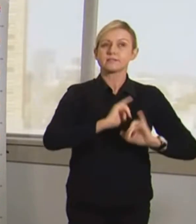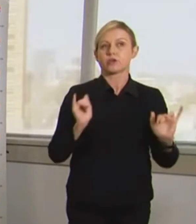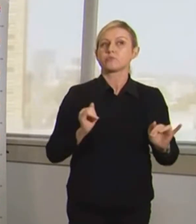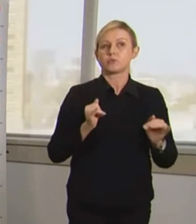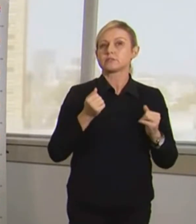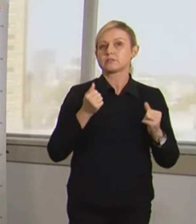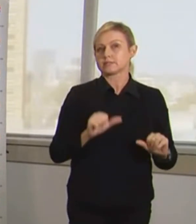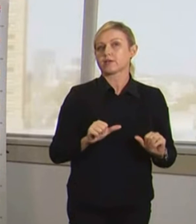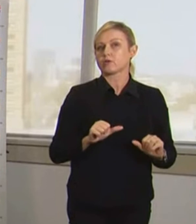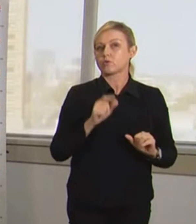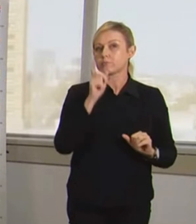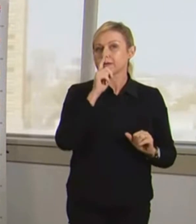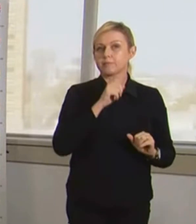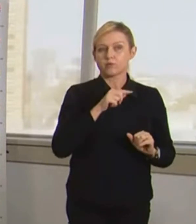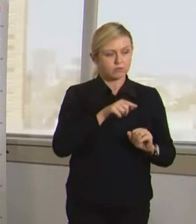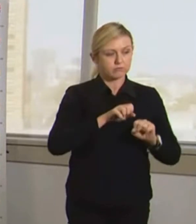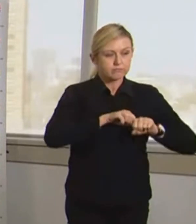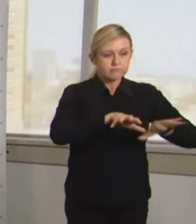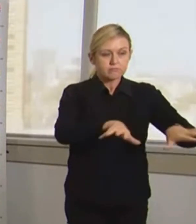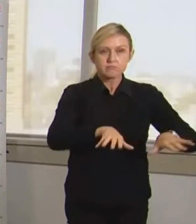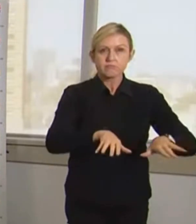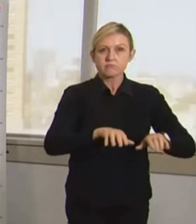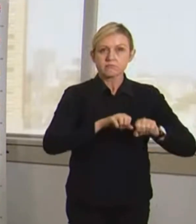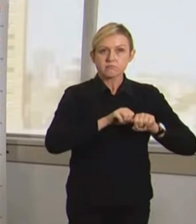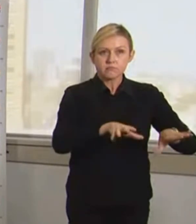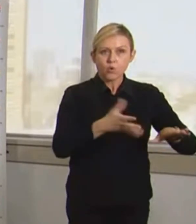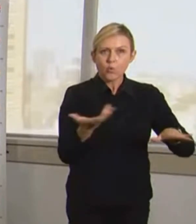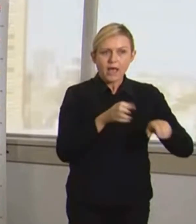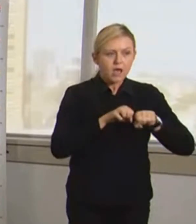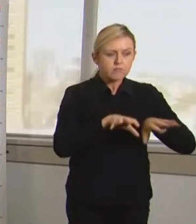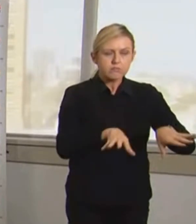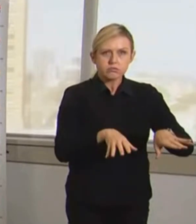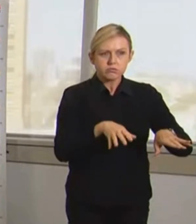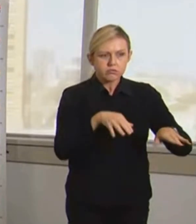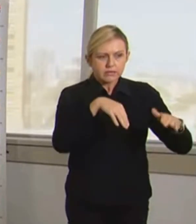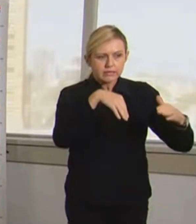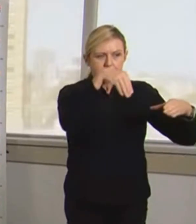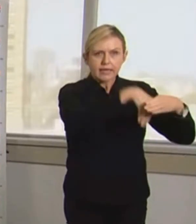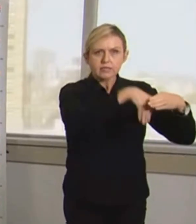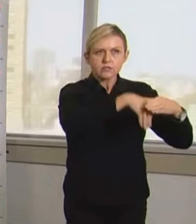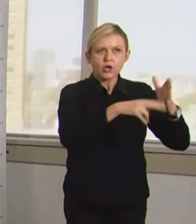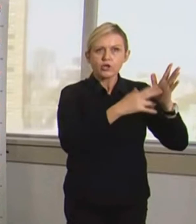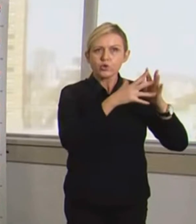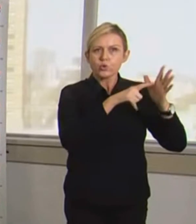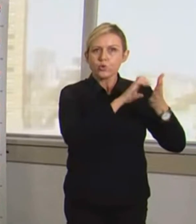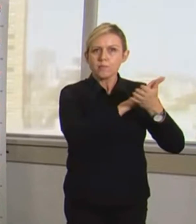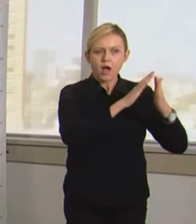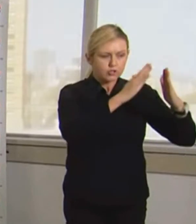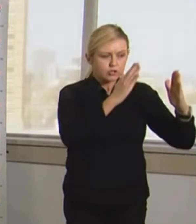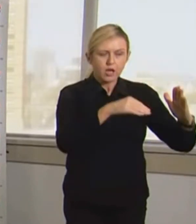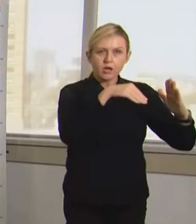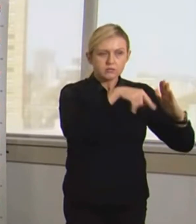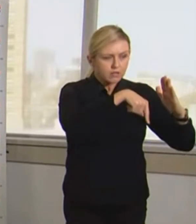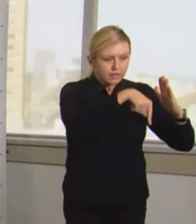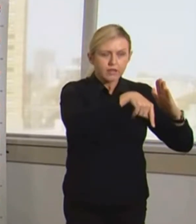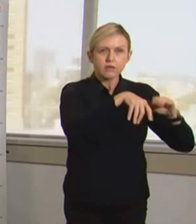are apparently getting transmission. Is it transmission in the facility? That's one of the issues that has been raised with me. Is it transmission